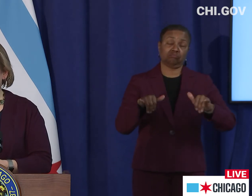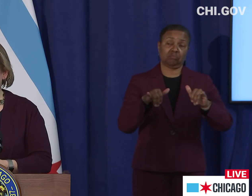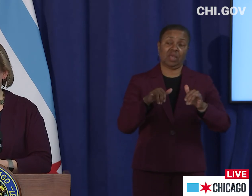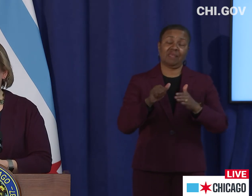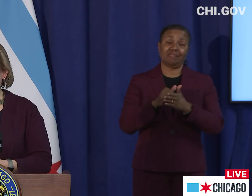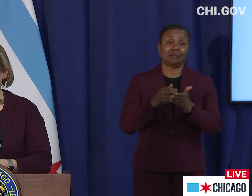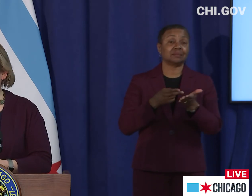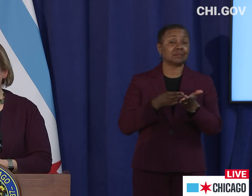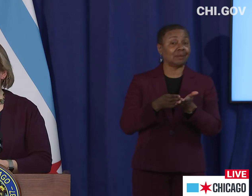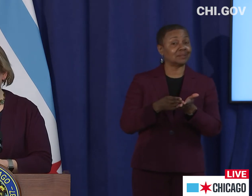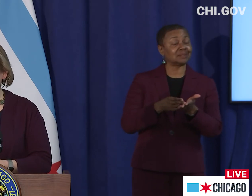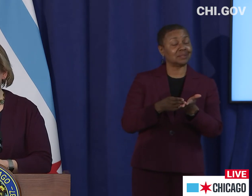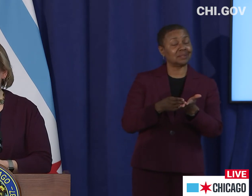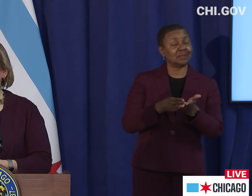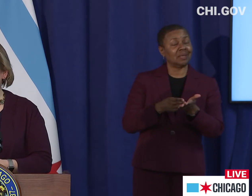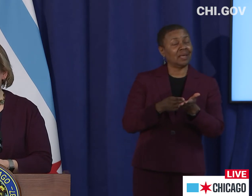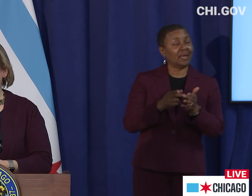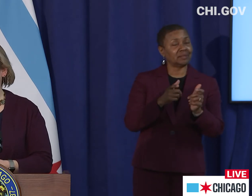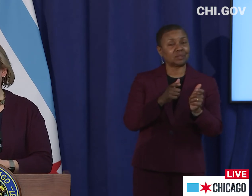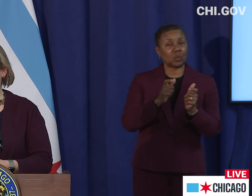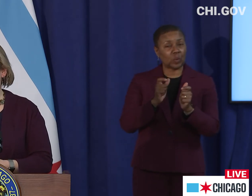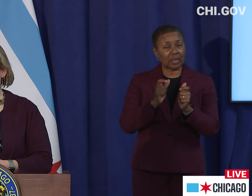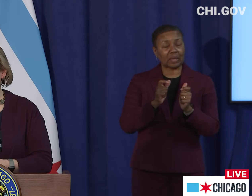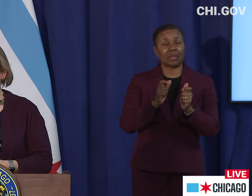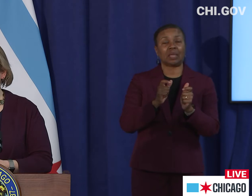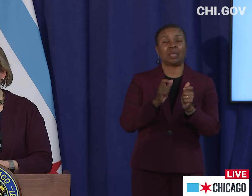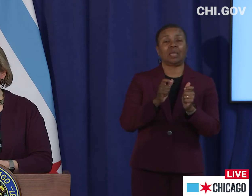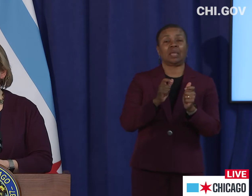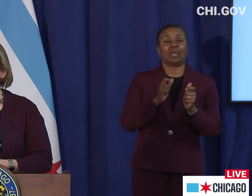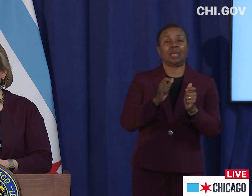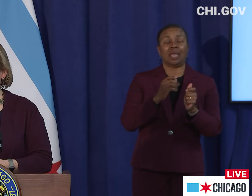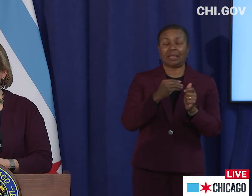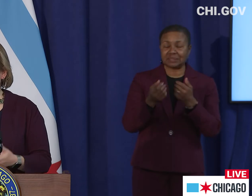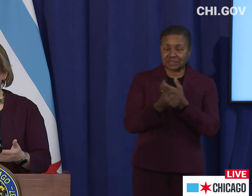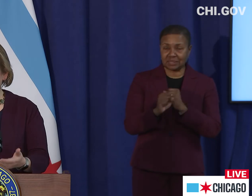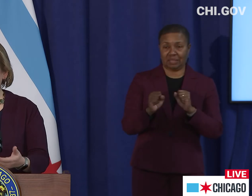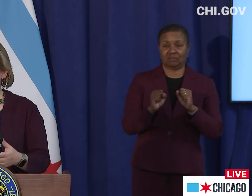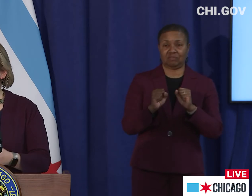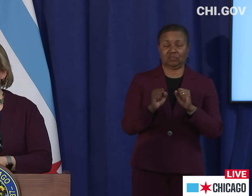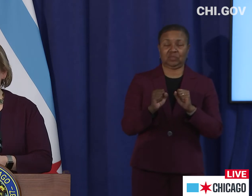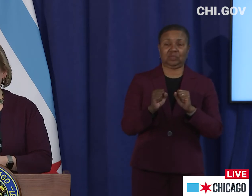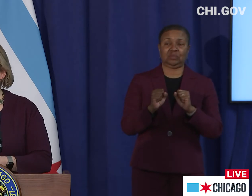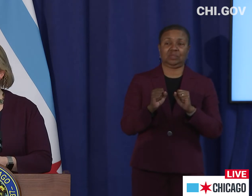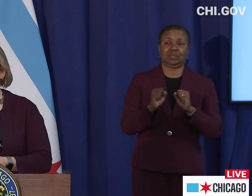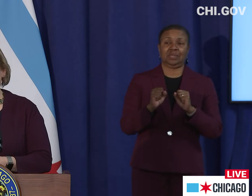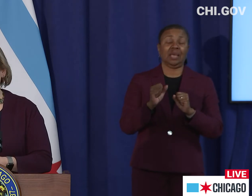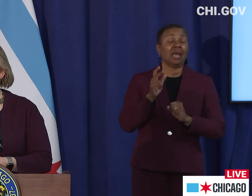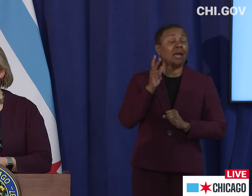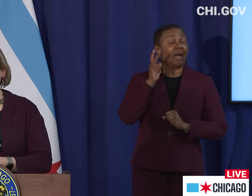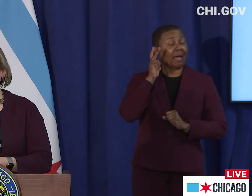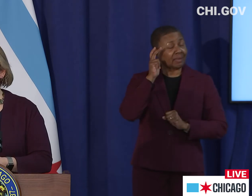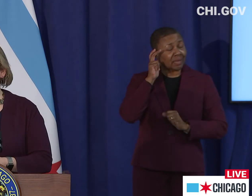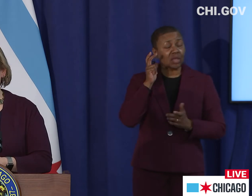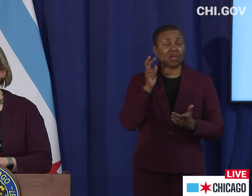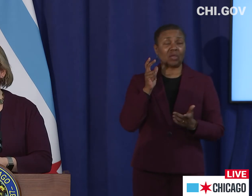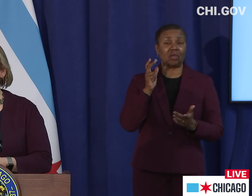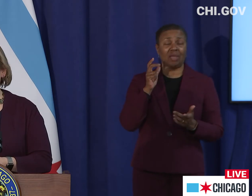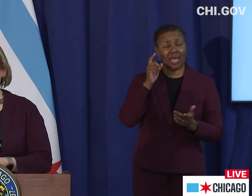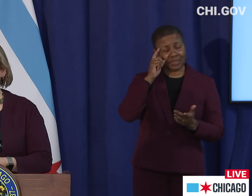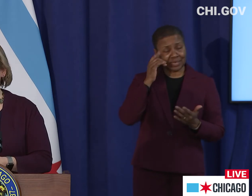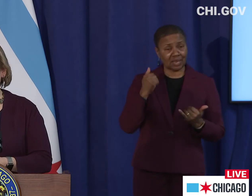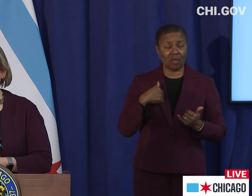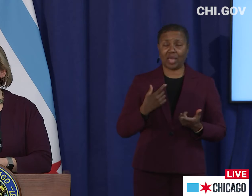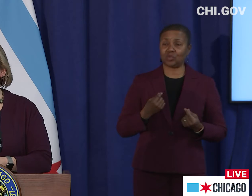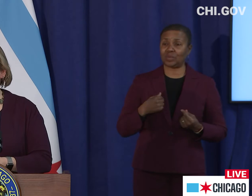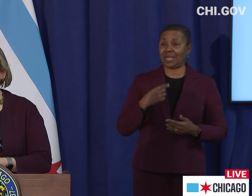safe, as quickly as it is safe to move. So I hear, I feel like all I do right now